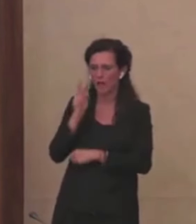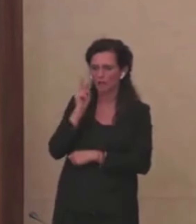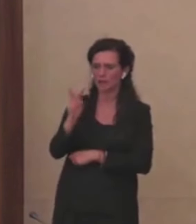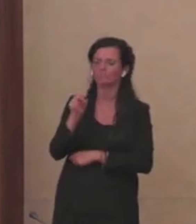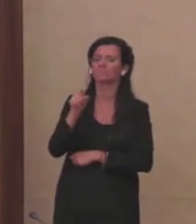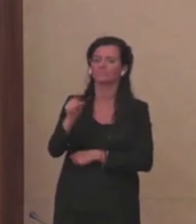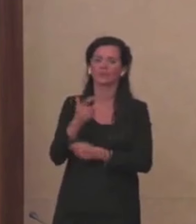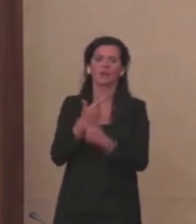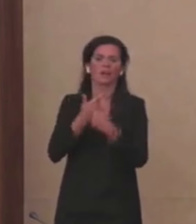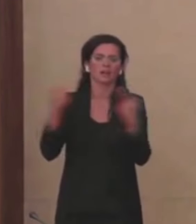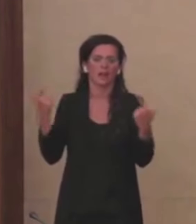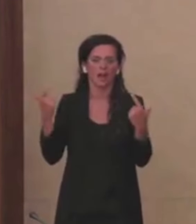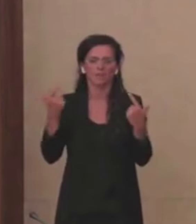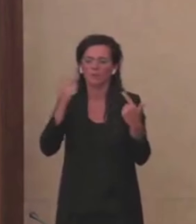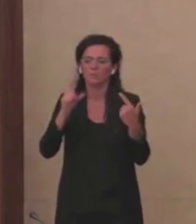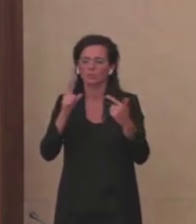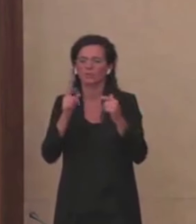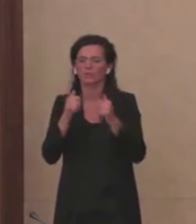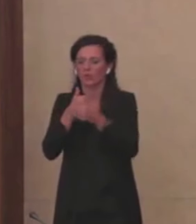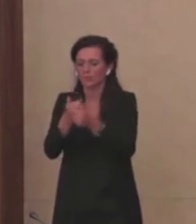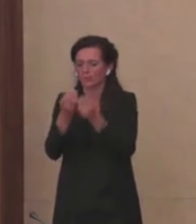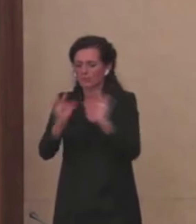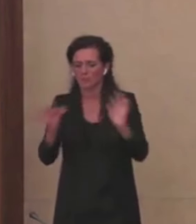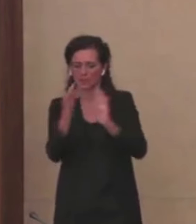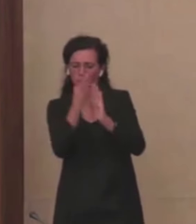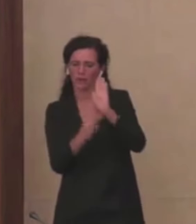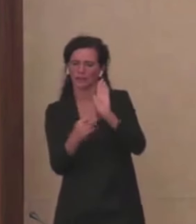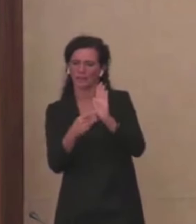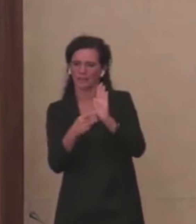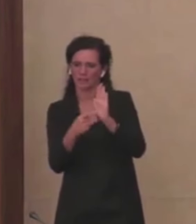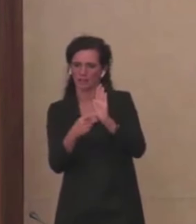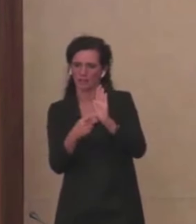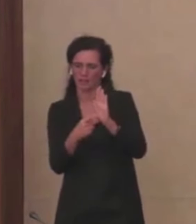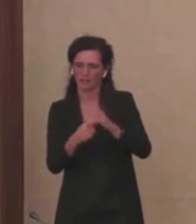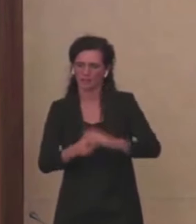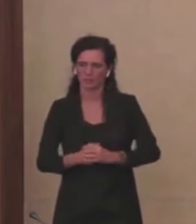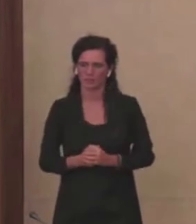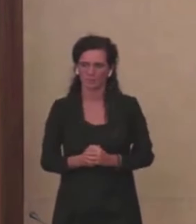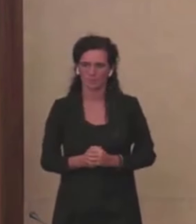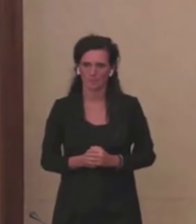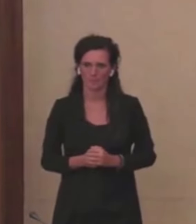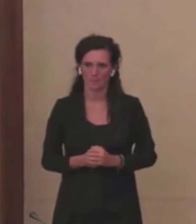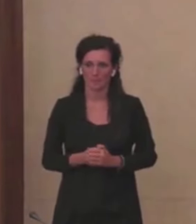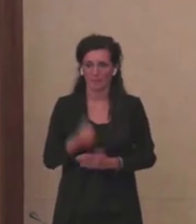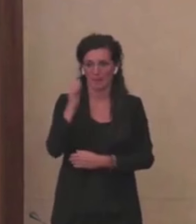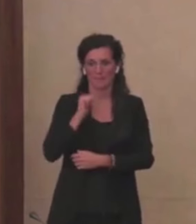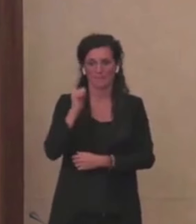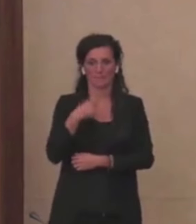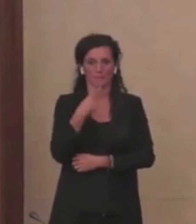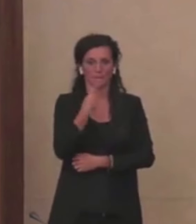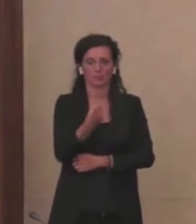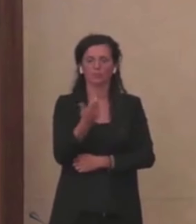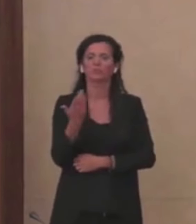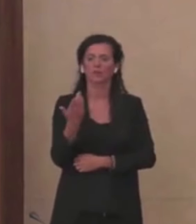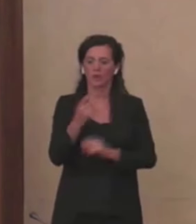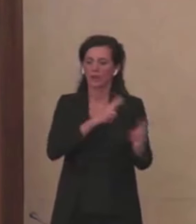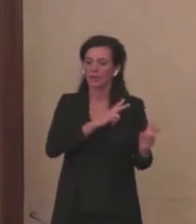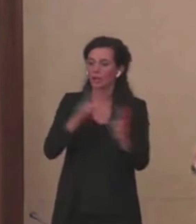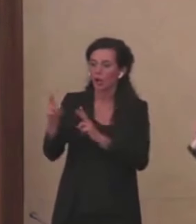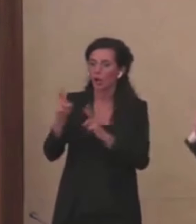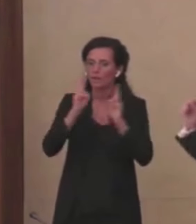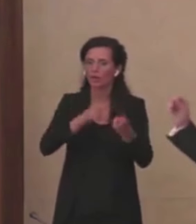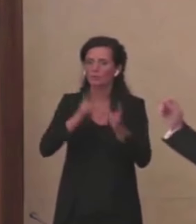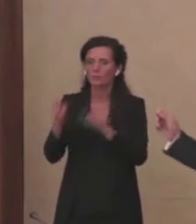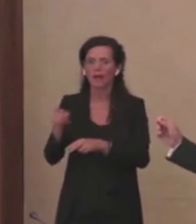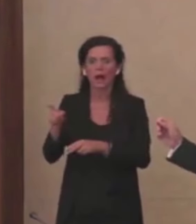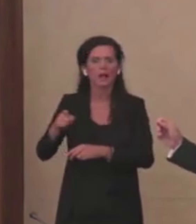said, hospitalization is not a biomarker, okay? And some of the mild to